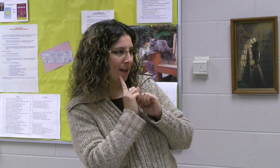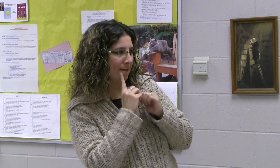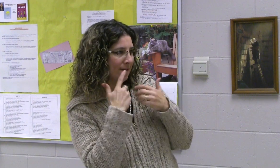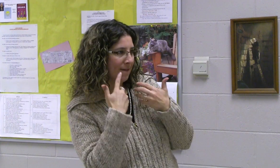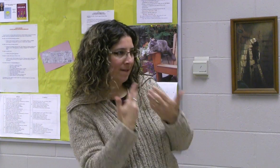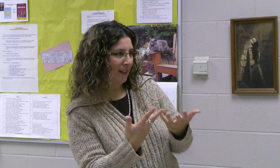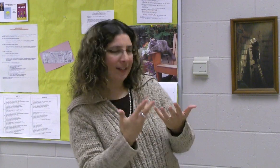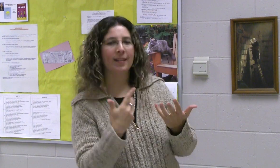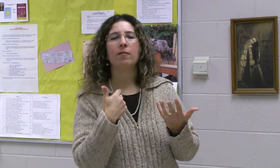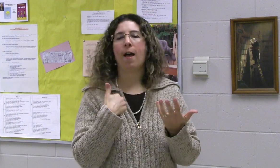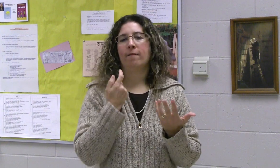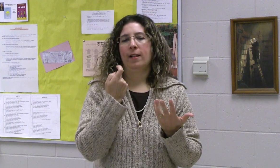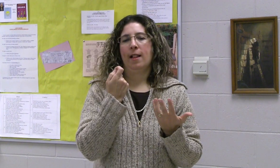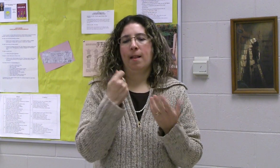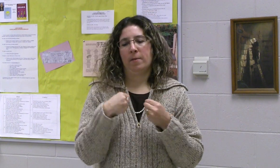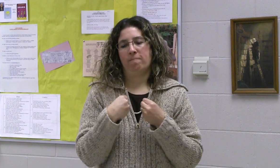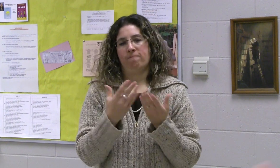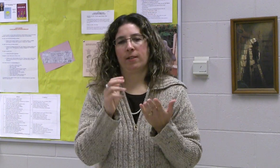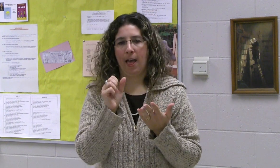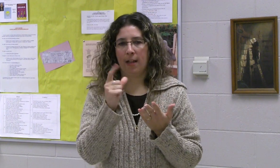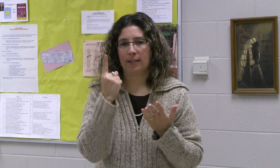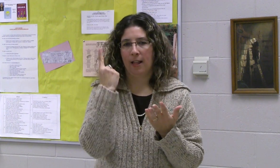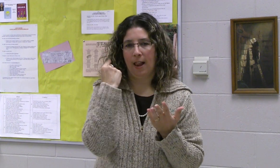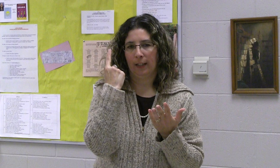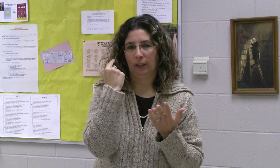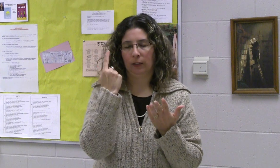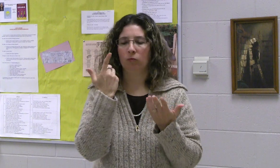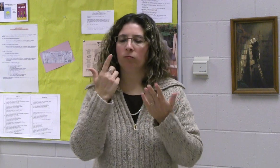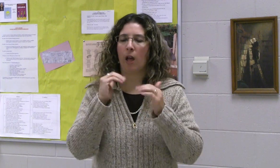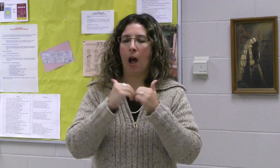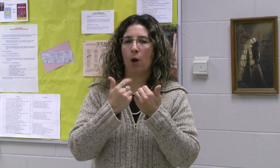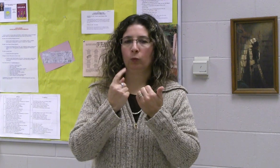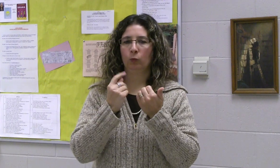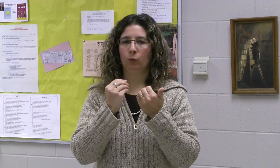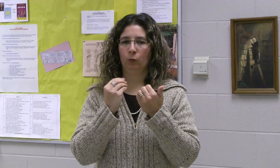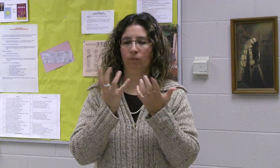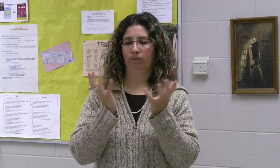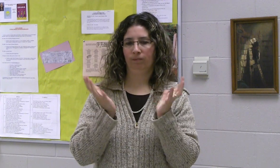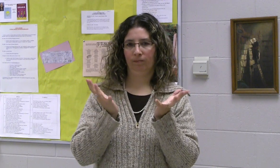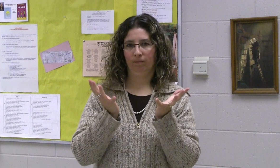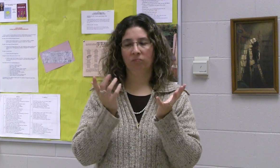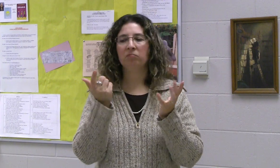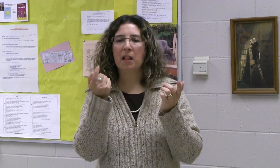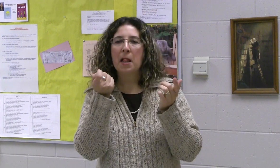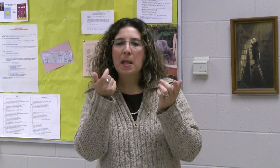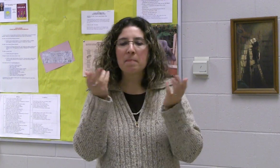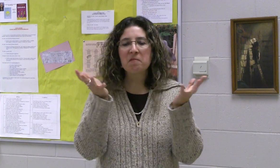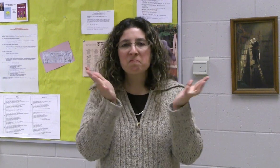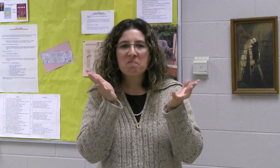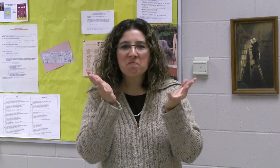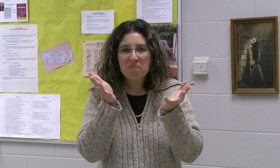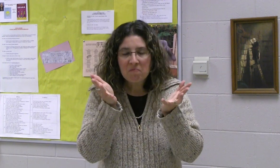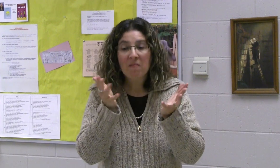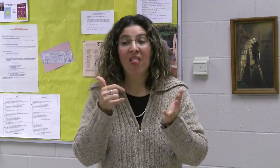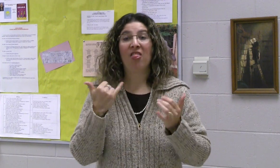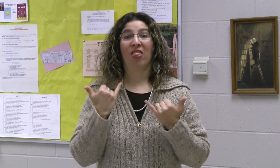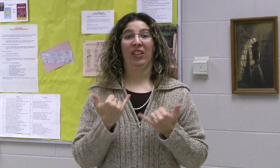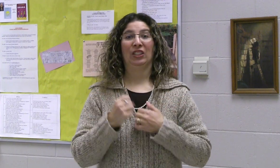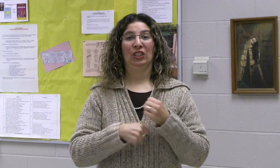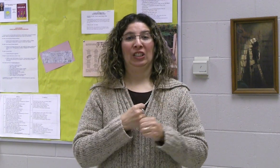And both the hearing and the deaf students were at a loss at how to communicate with each other. There